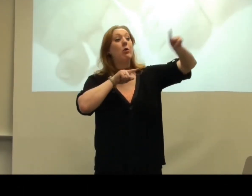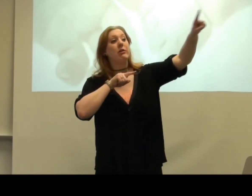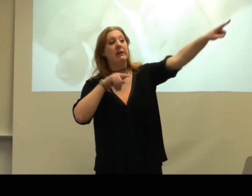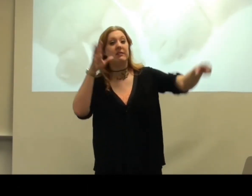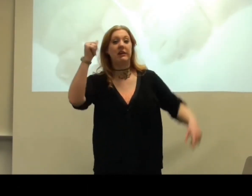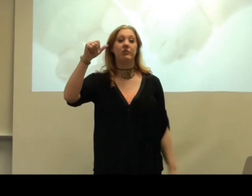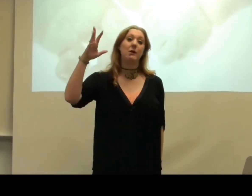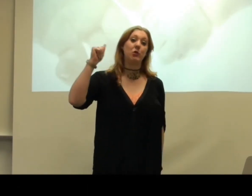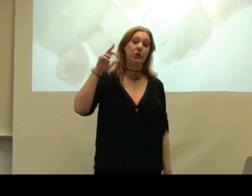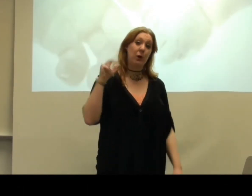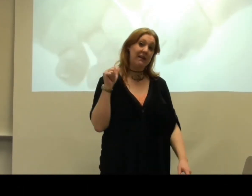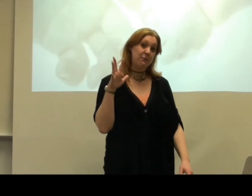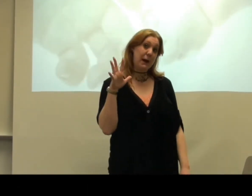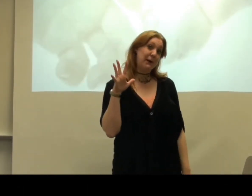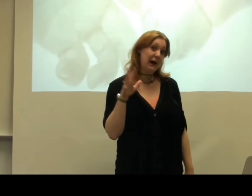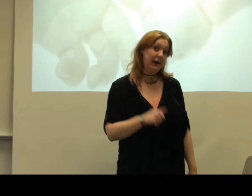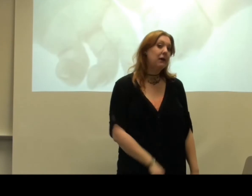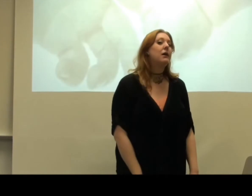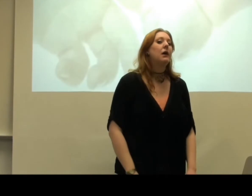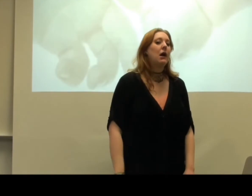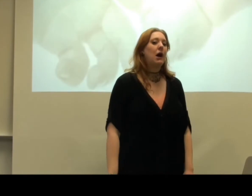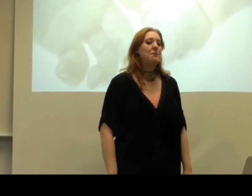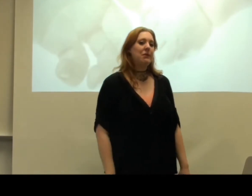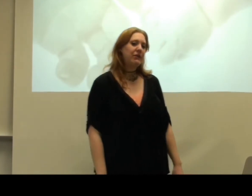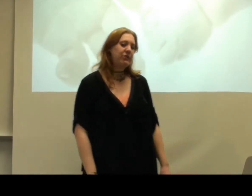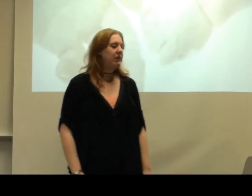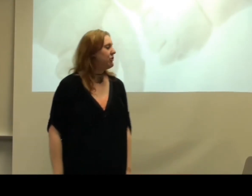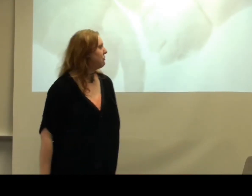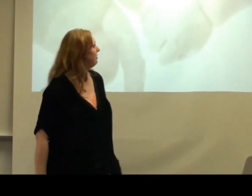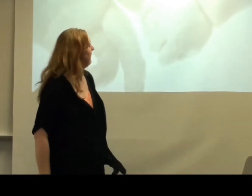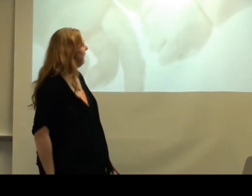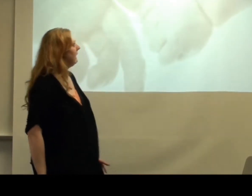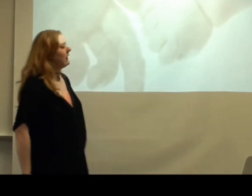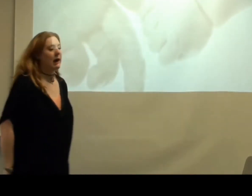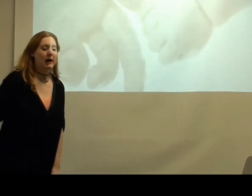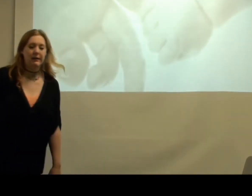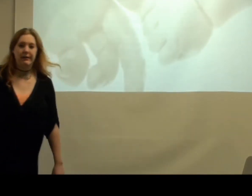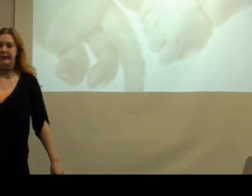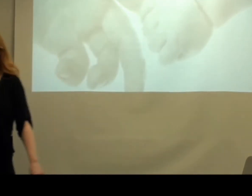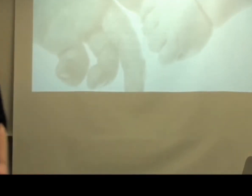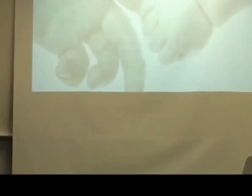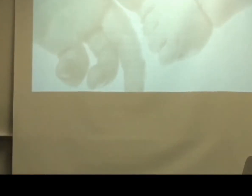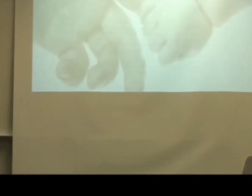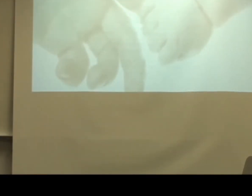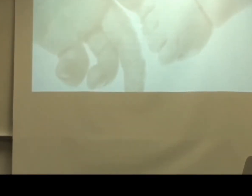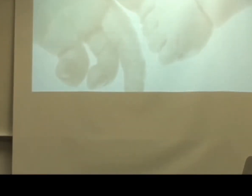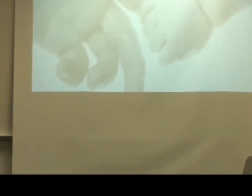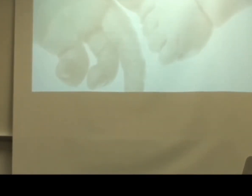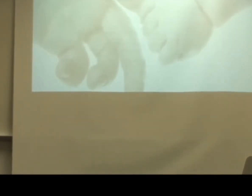they're leaving, so I'm going to wave bye-bye. That's usually the rule of thumb.